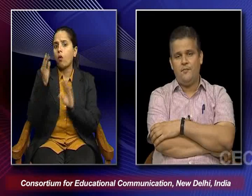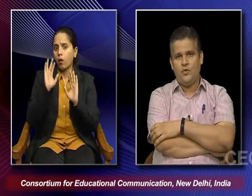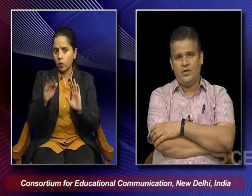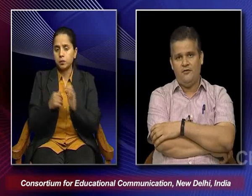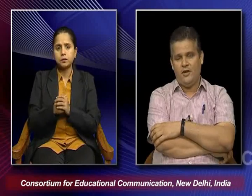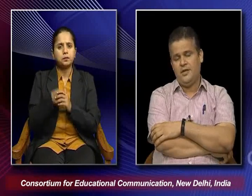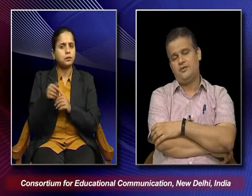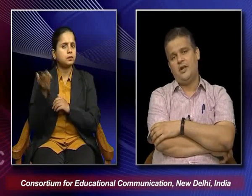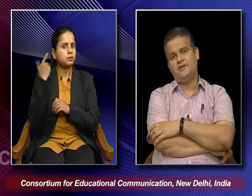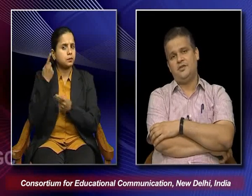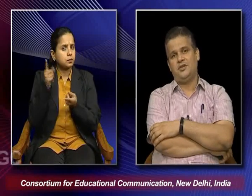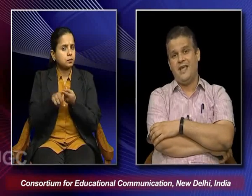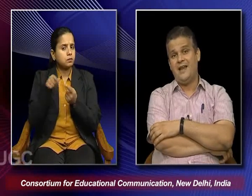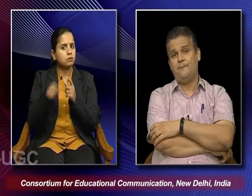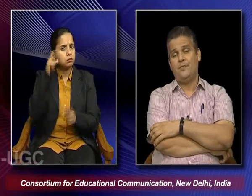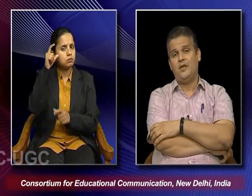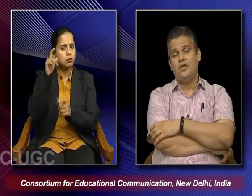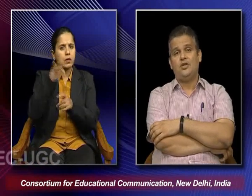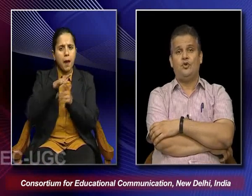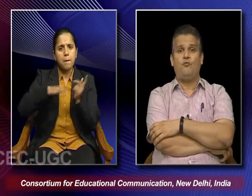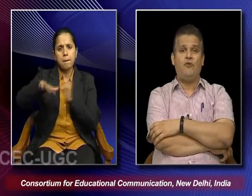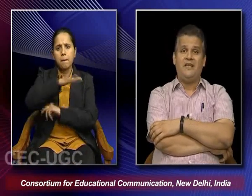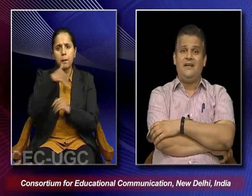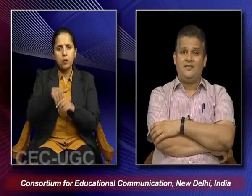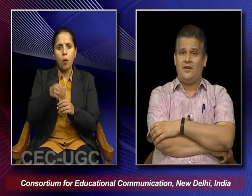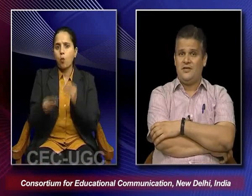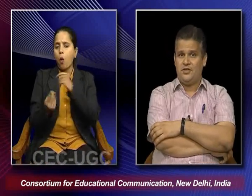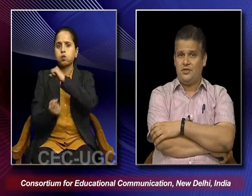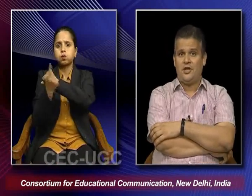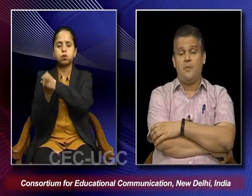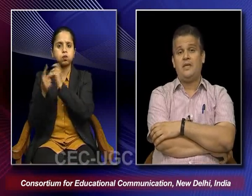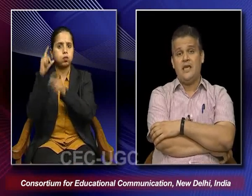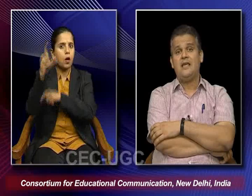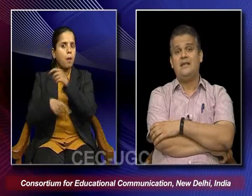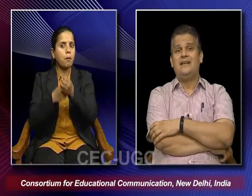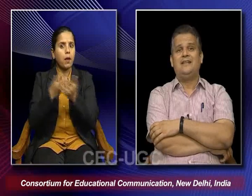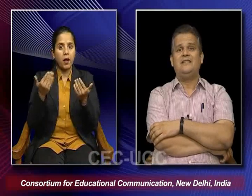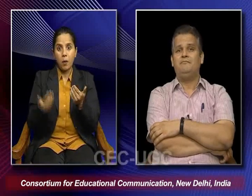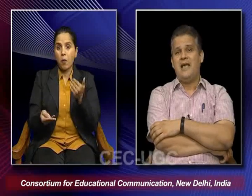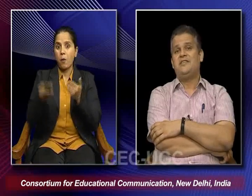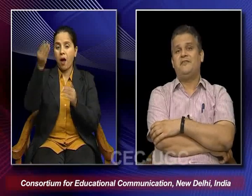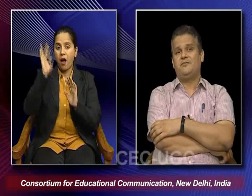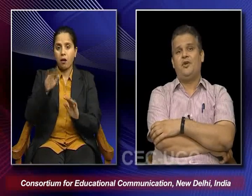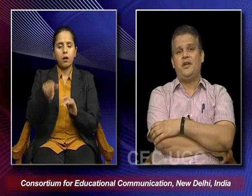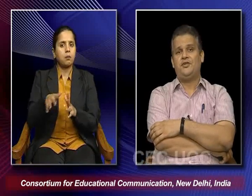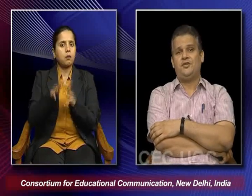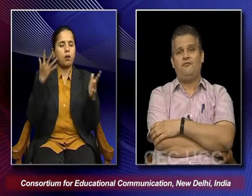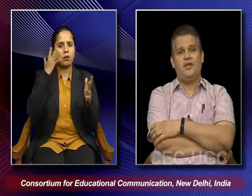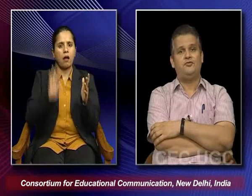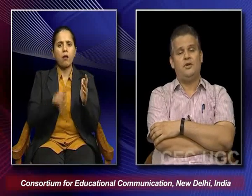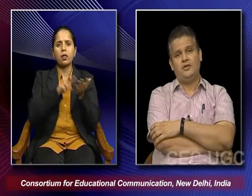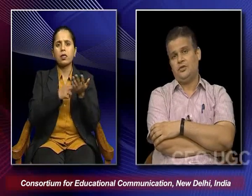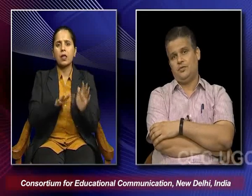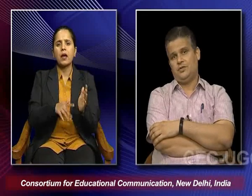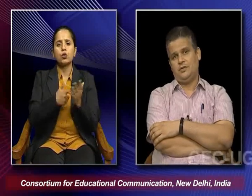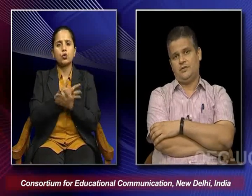in the post-industrialization era. So with industrialization coming in, there is a massive exploitation of